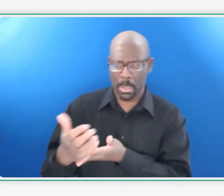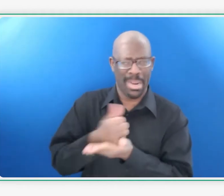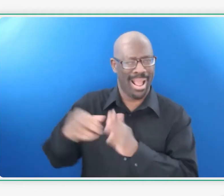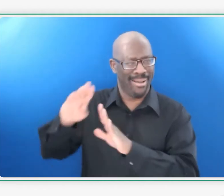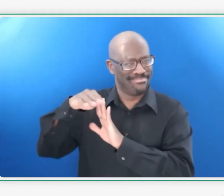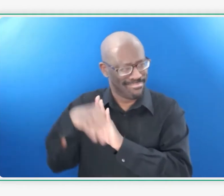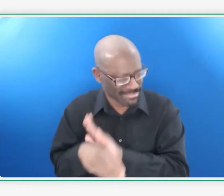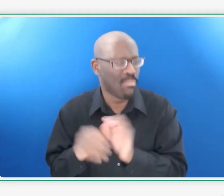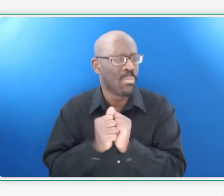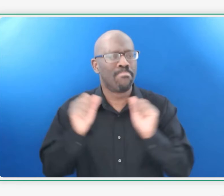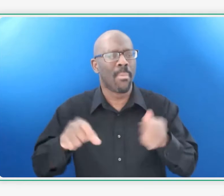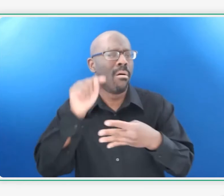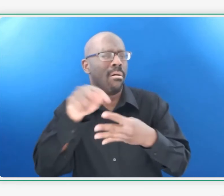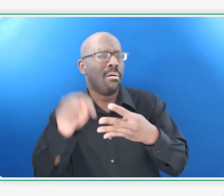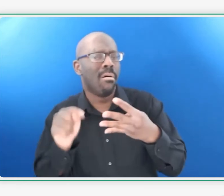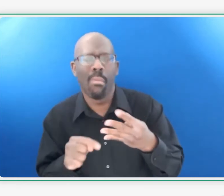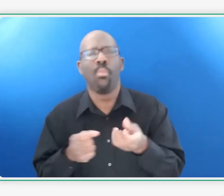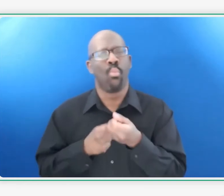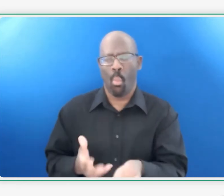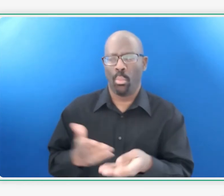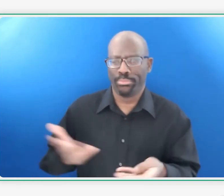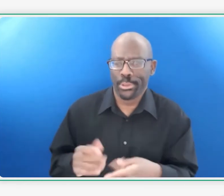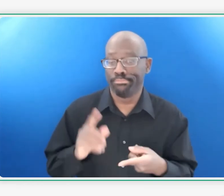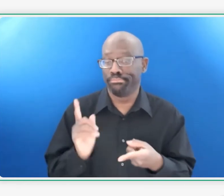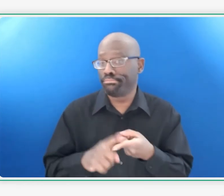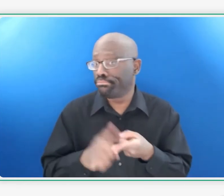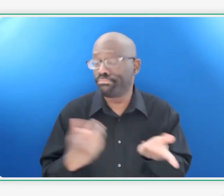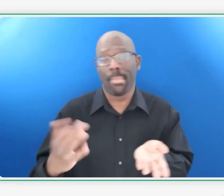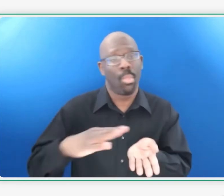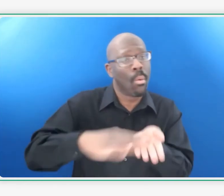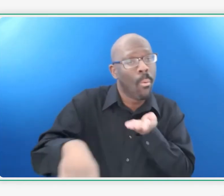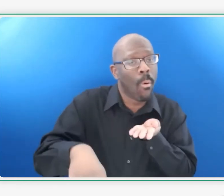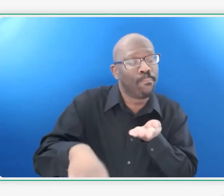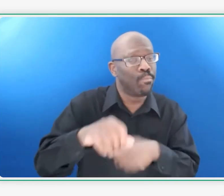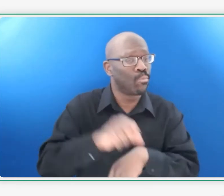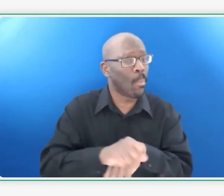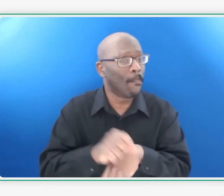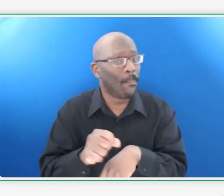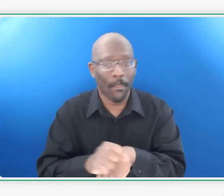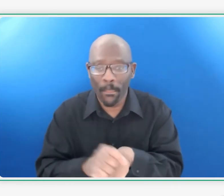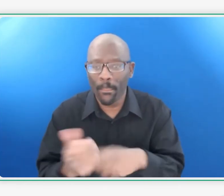of COVID-19, and that directly impacted folks' individual income.